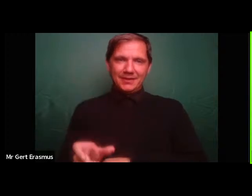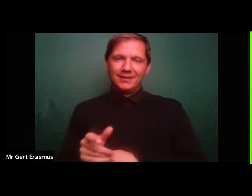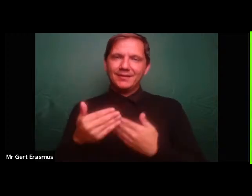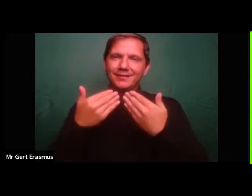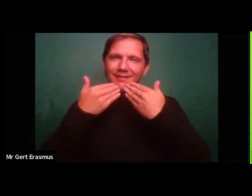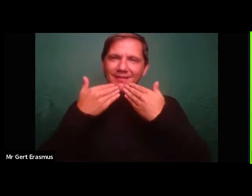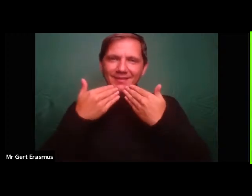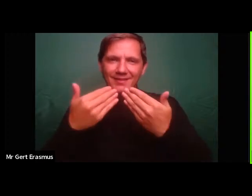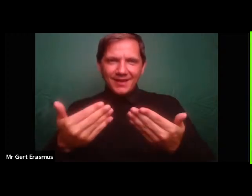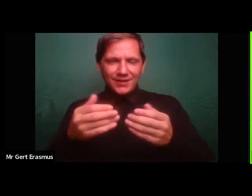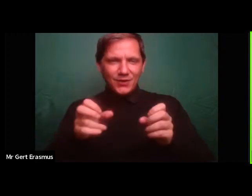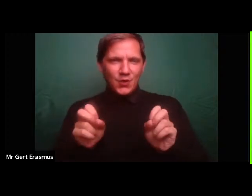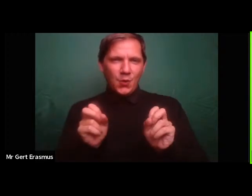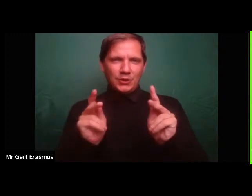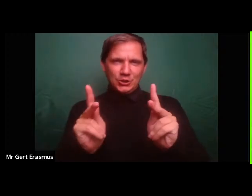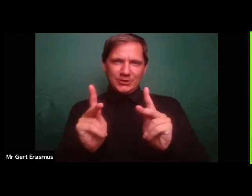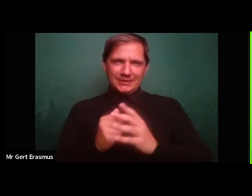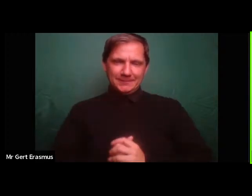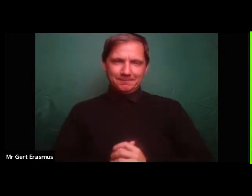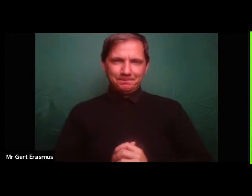opportunity.